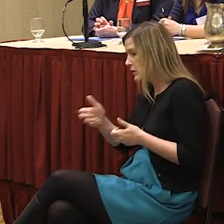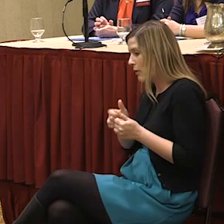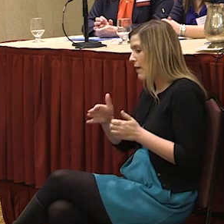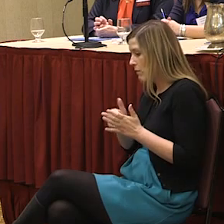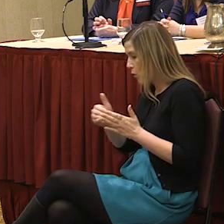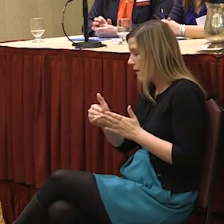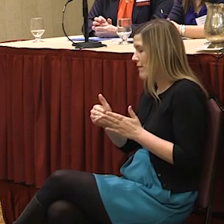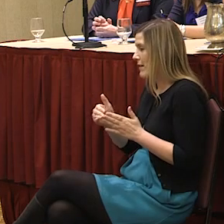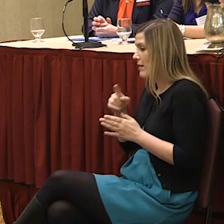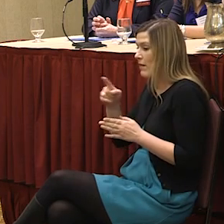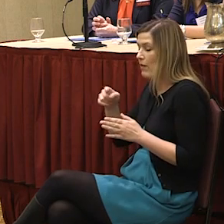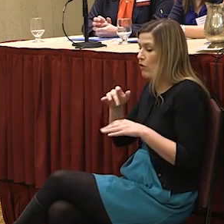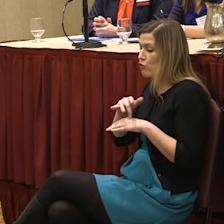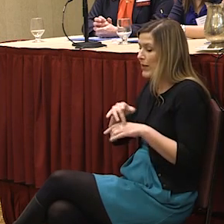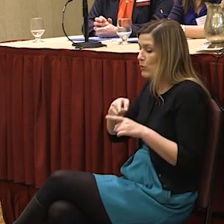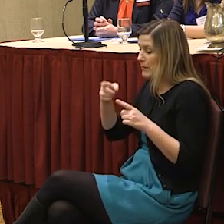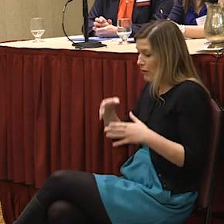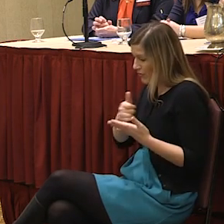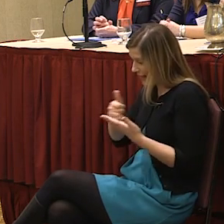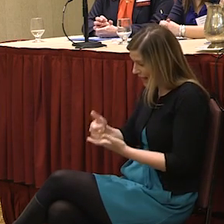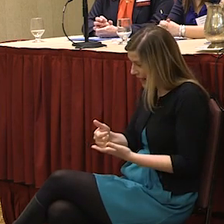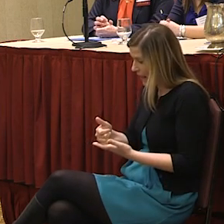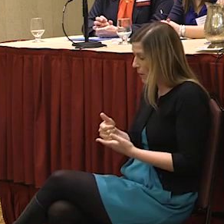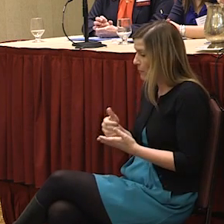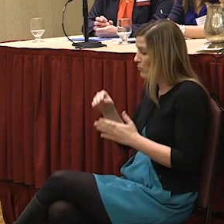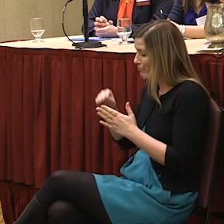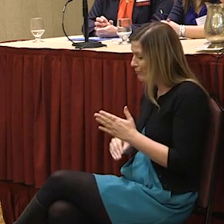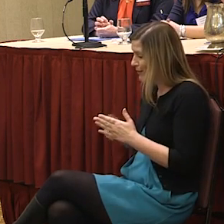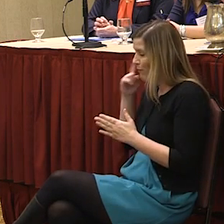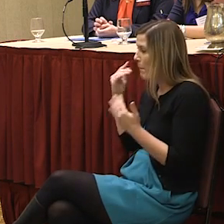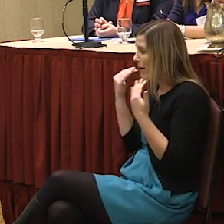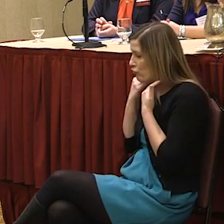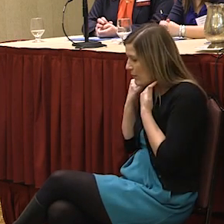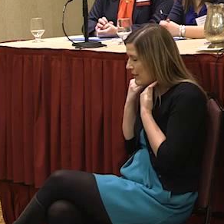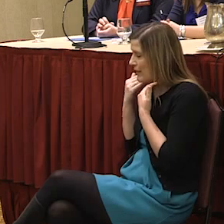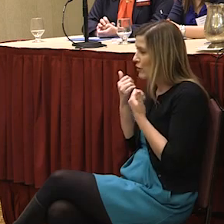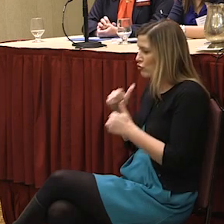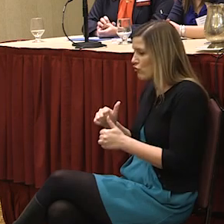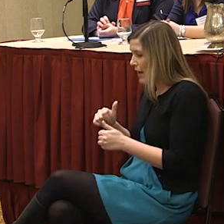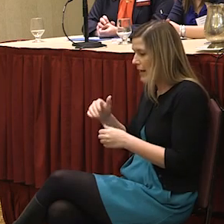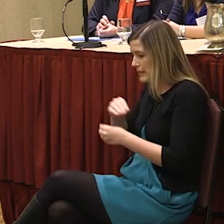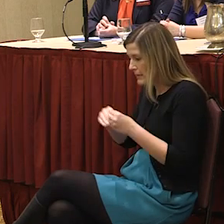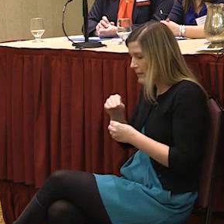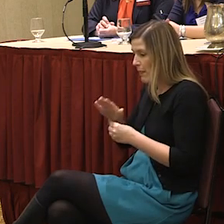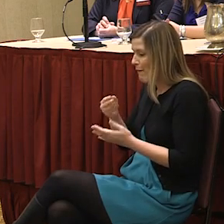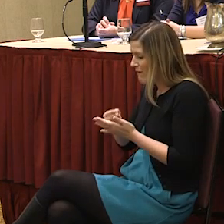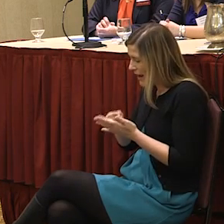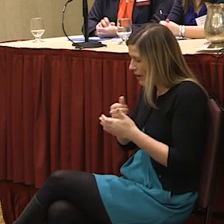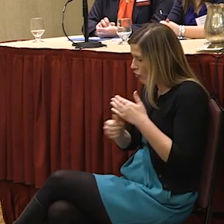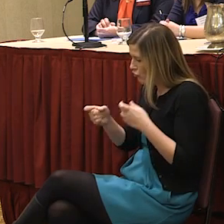also helped him to claim bankruptcy, to try to really get their finances under